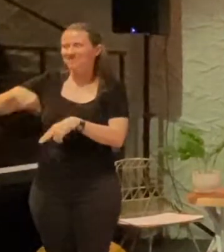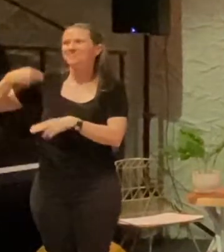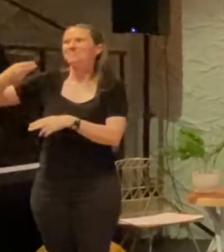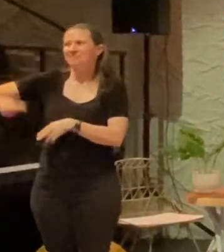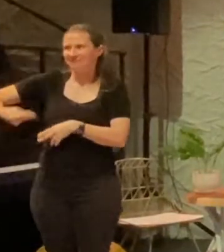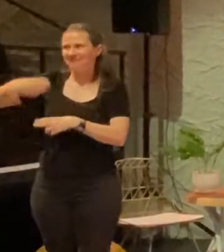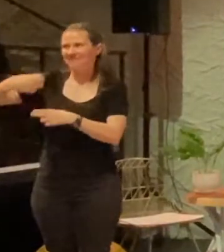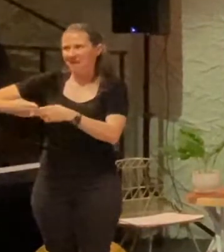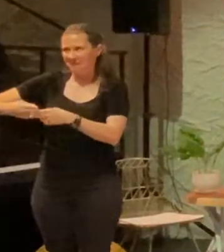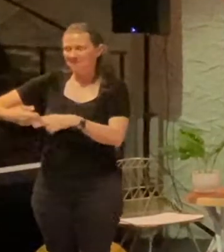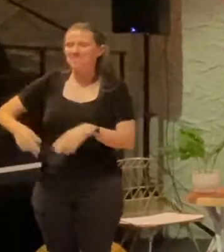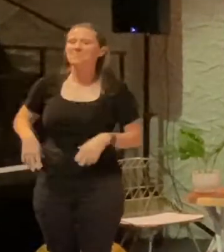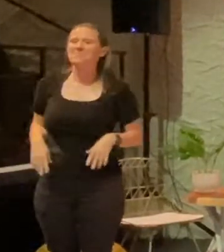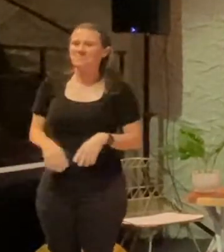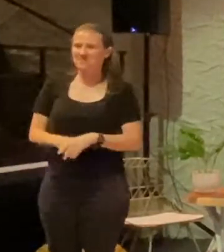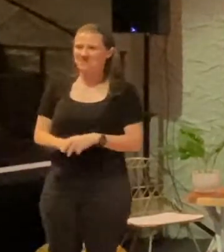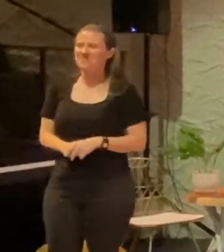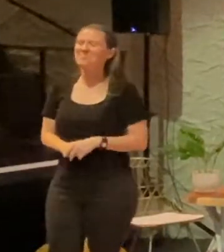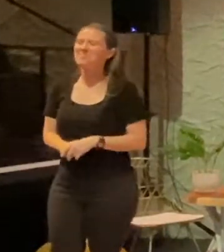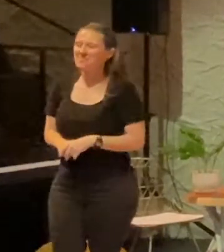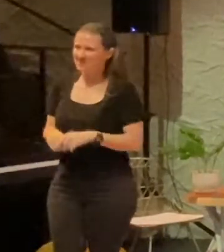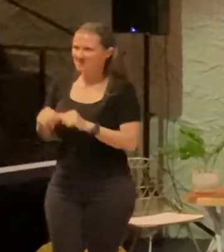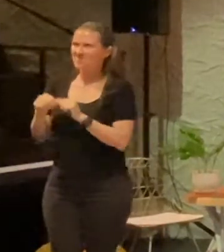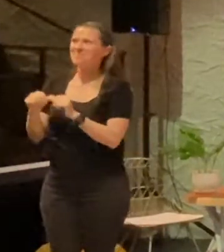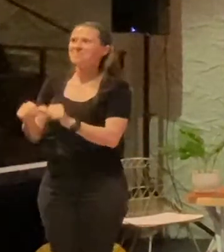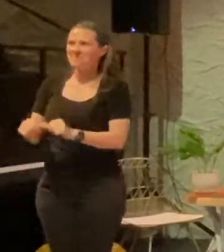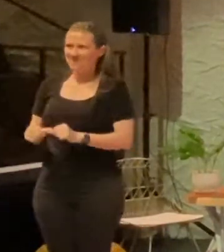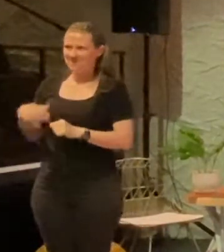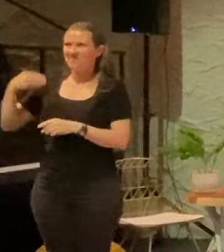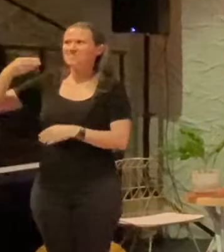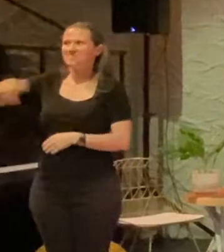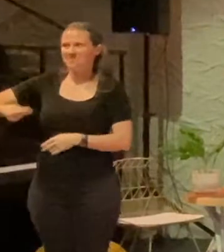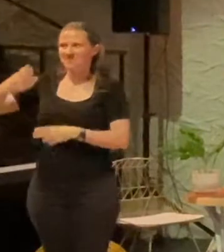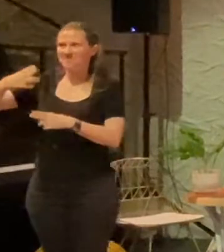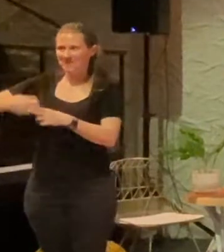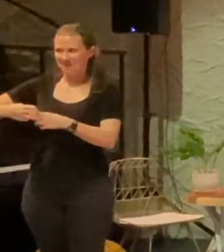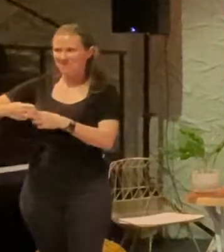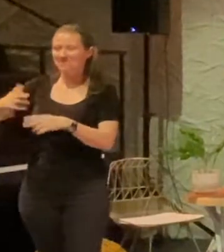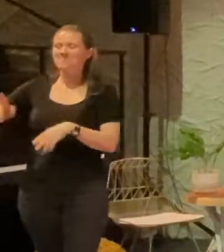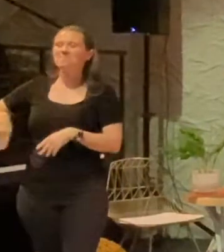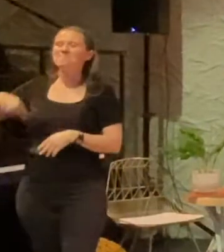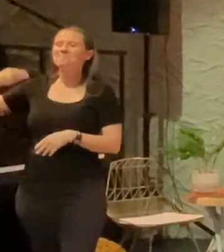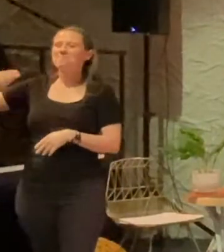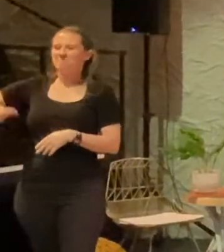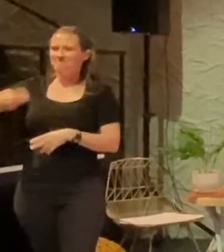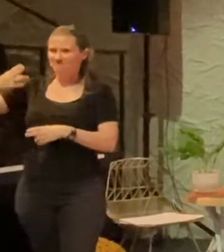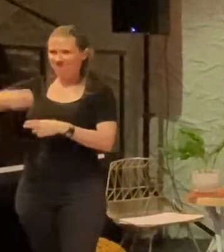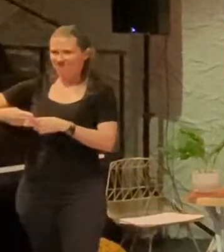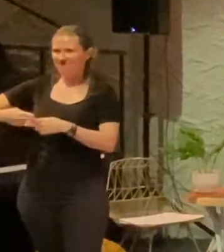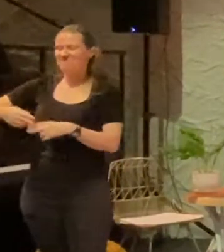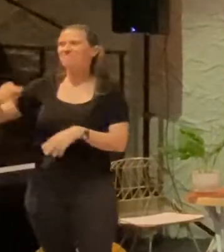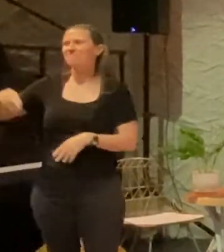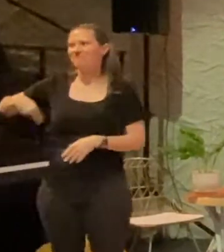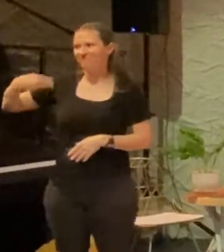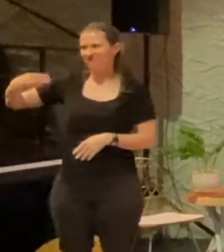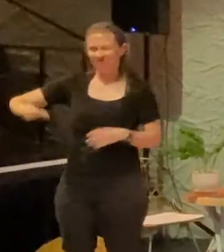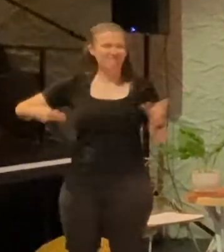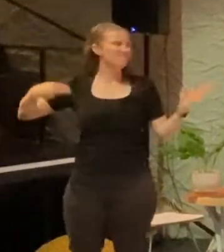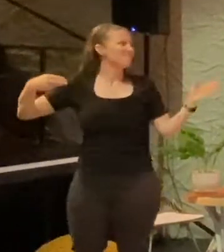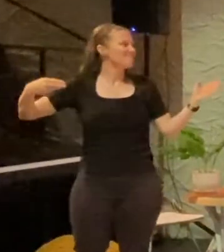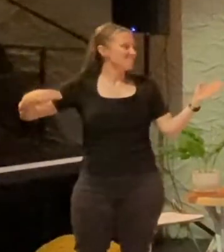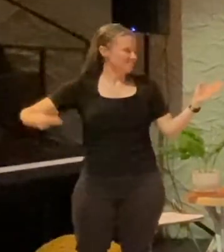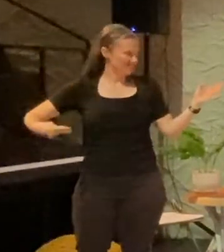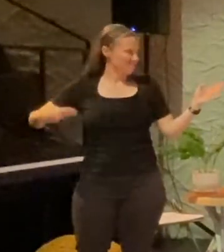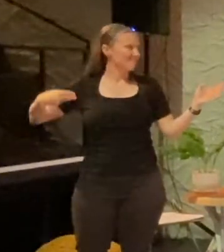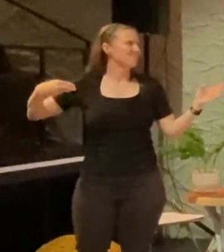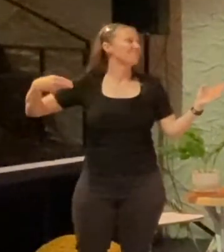brothers, Judah the father of Perez and Zerah, whose mother was Tamar, Perez the father of Hezron, Hezron the father of